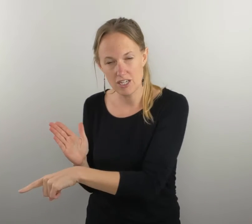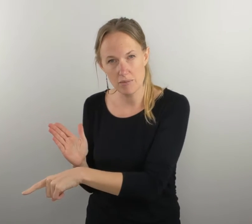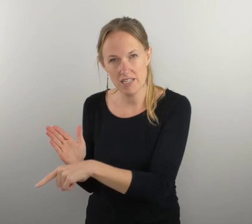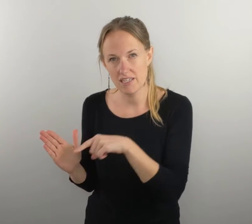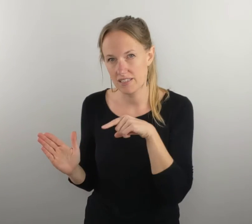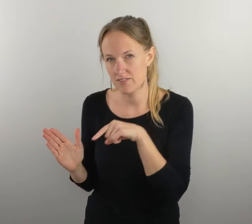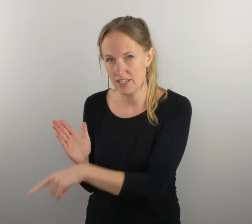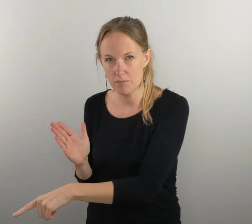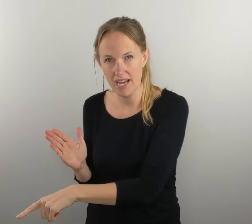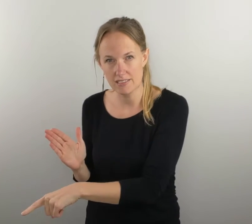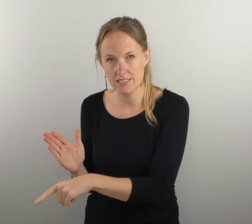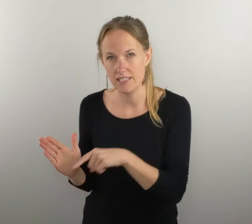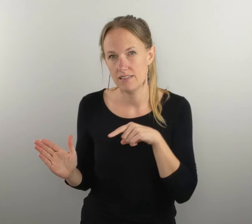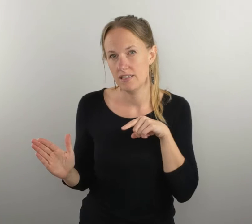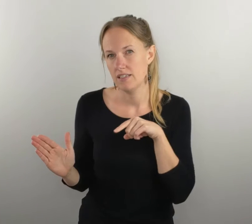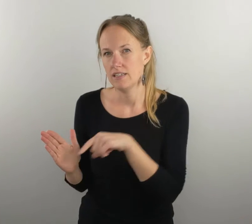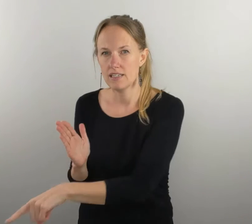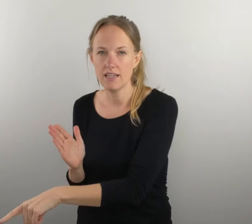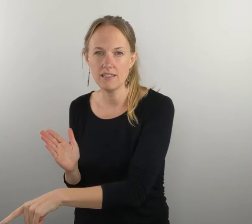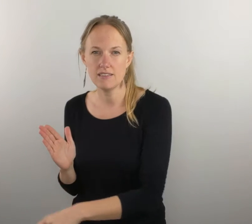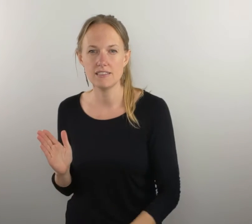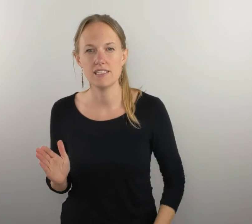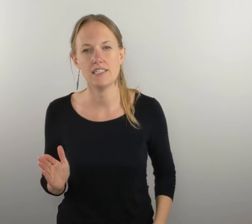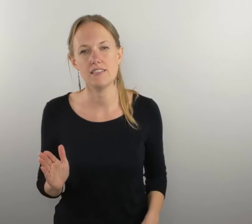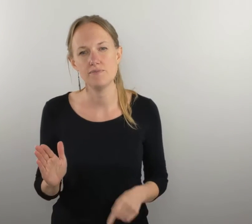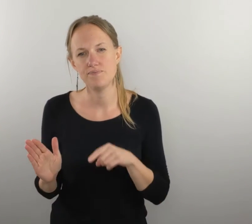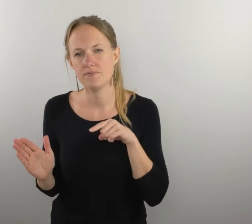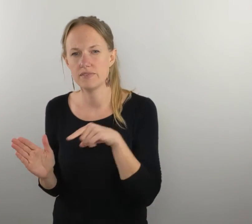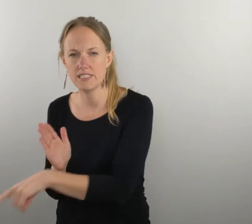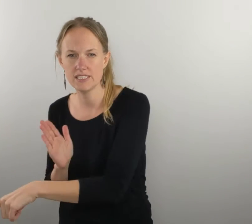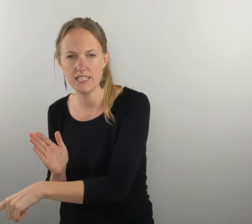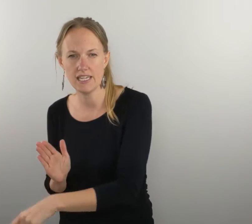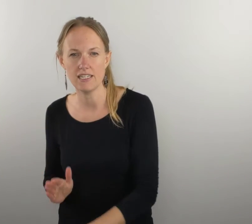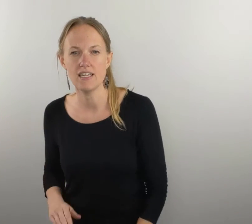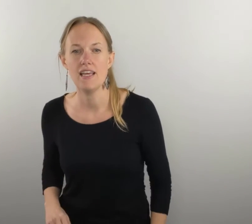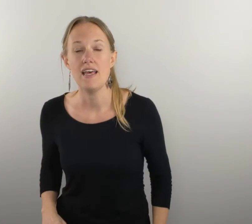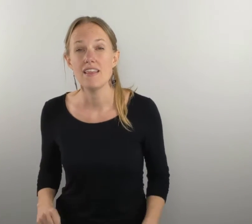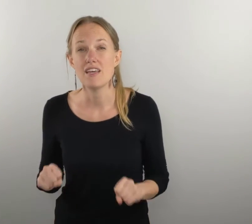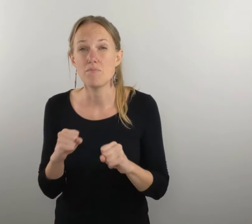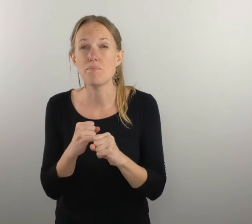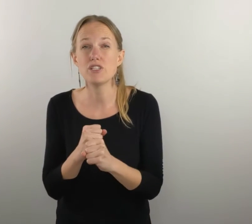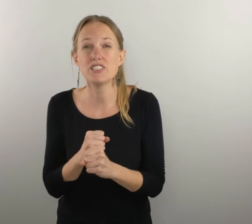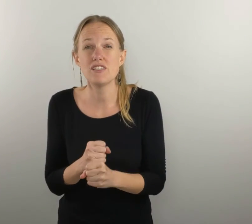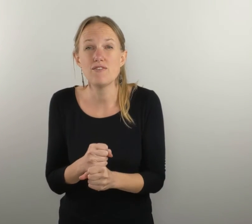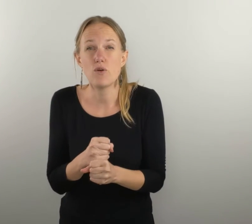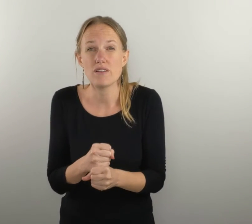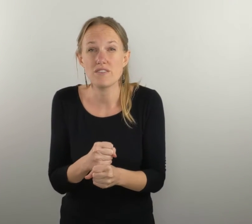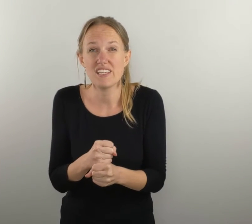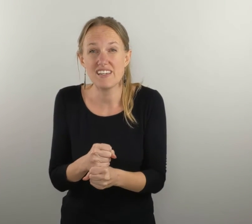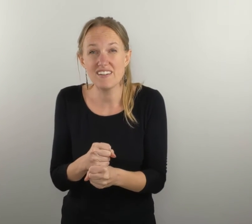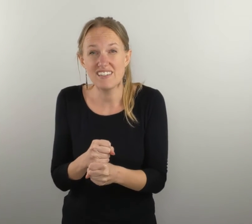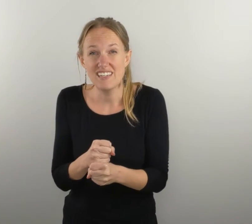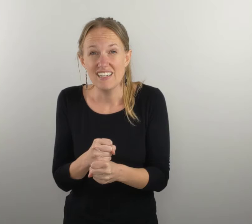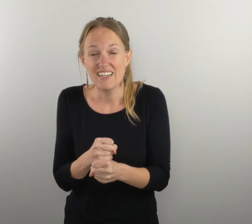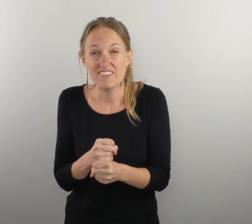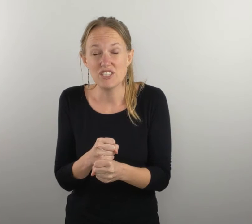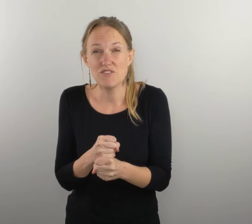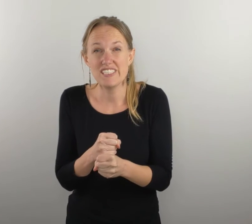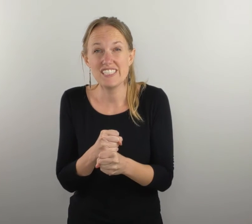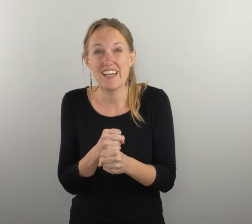dominant index finger past it, okay, to kill, to slain. Then bursting forth, so here you have 2 fists